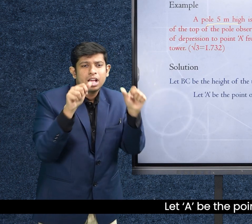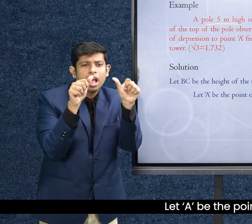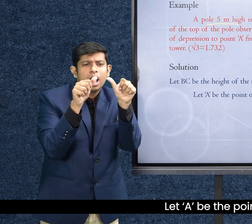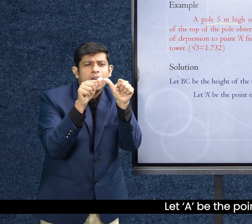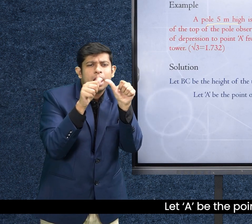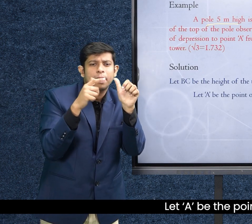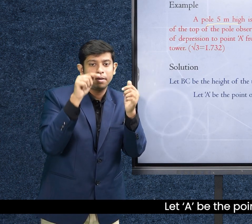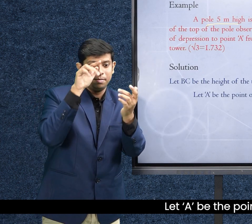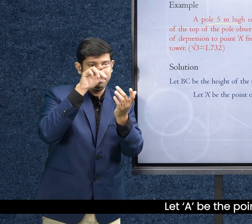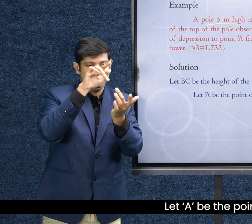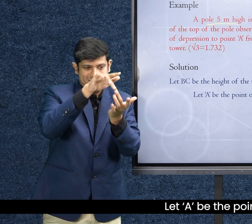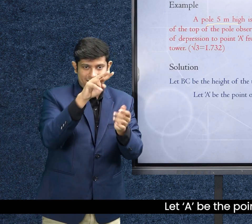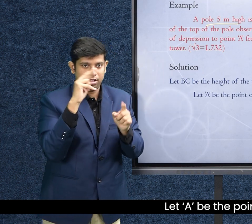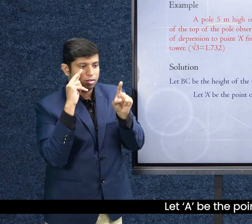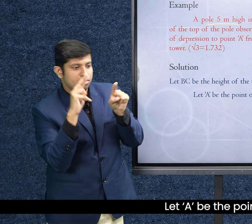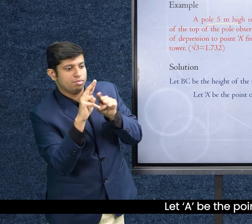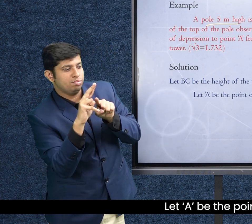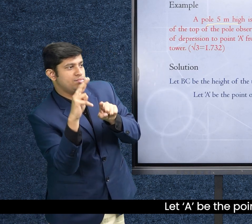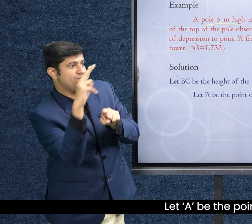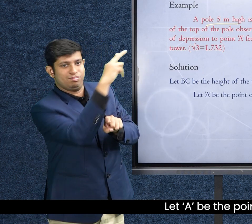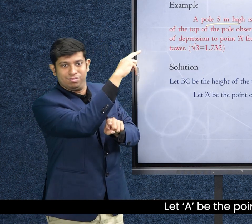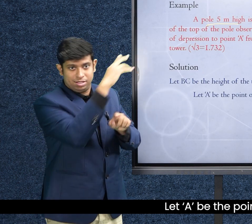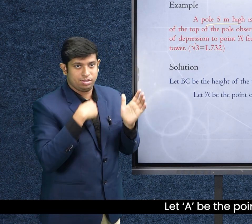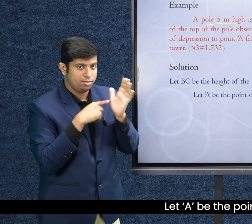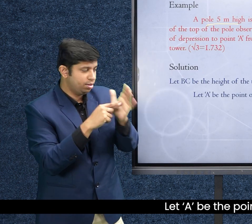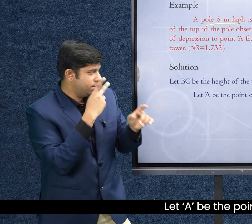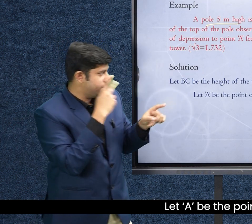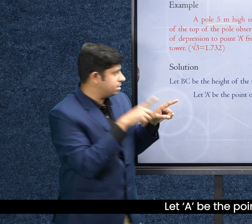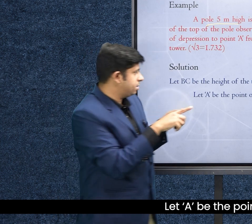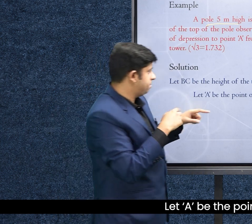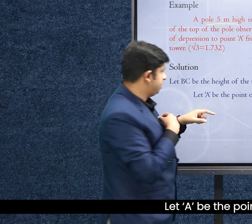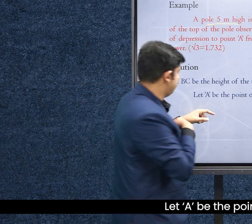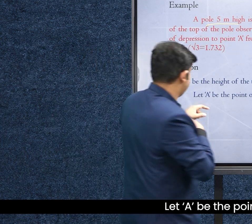Let A be the point of observation.